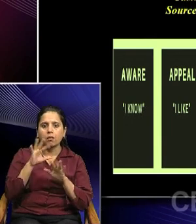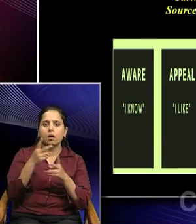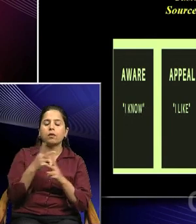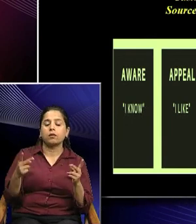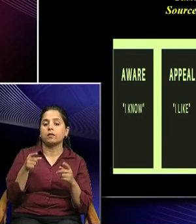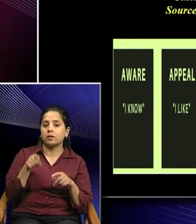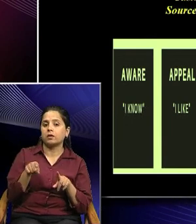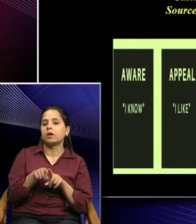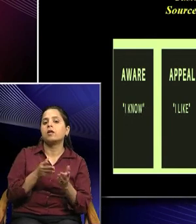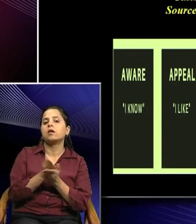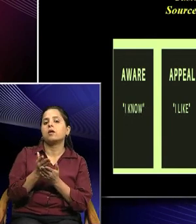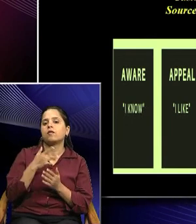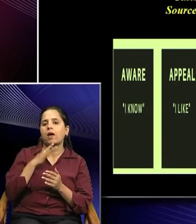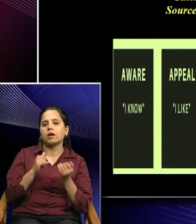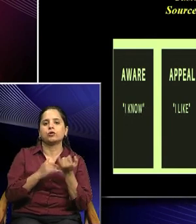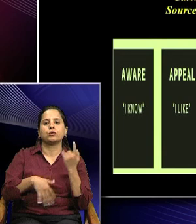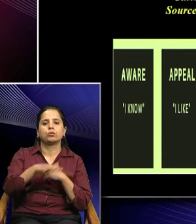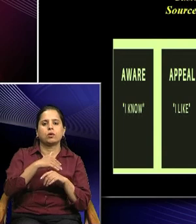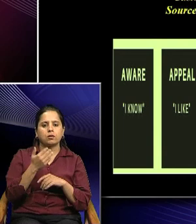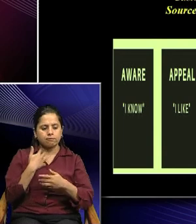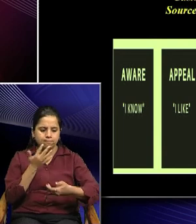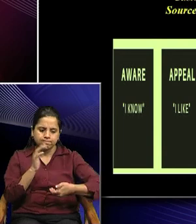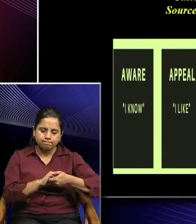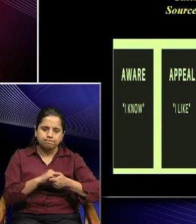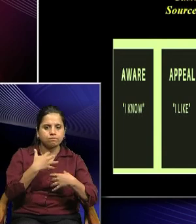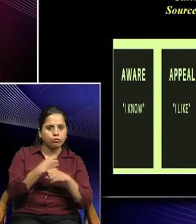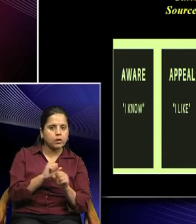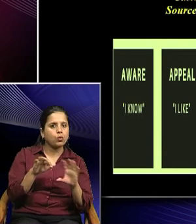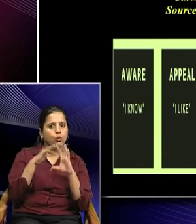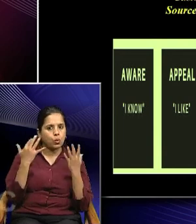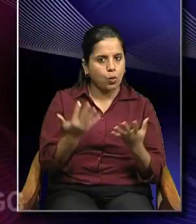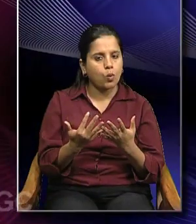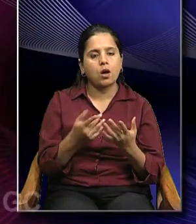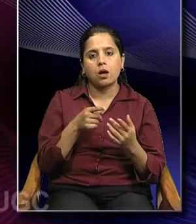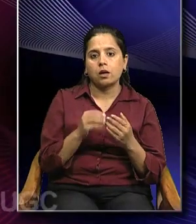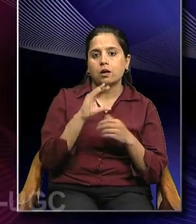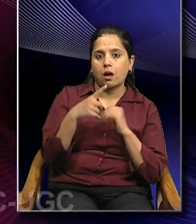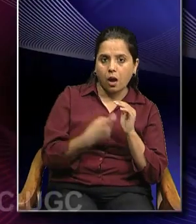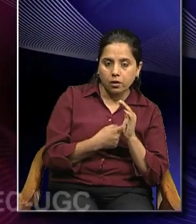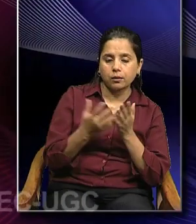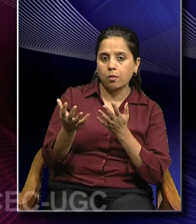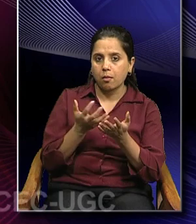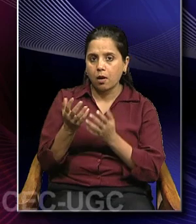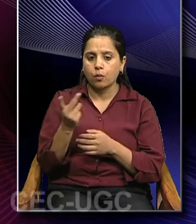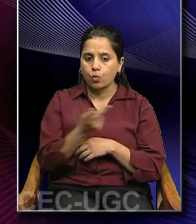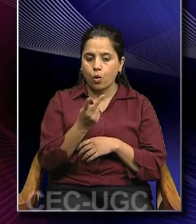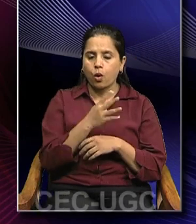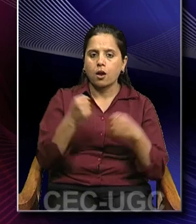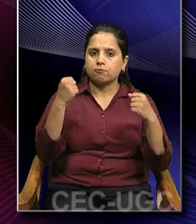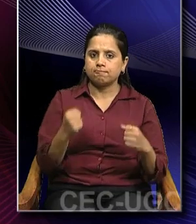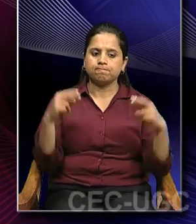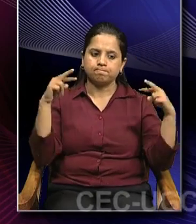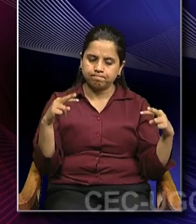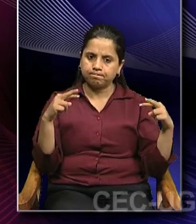that way there is a situation of co-creation, creation of a world where customers and marketers both are sitting